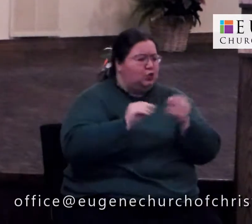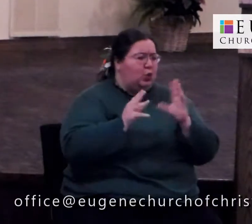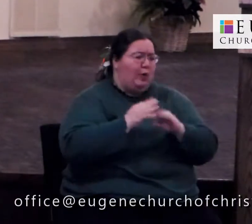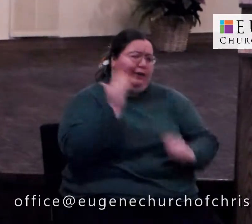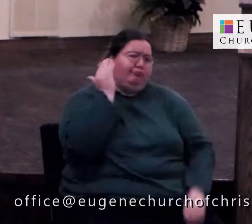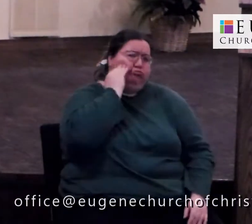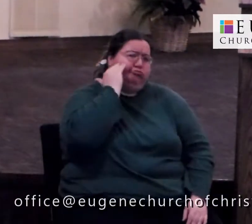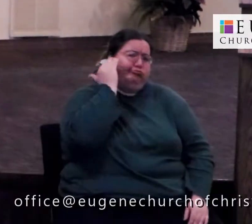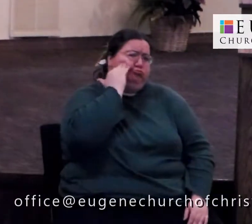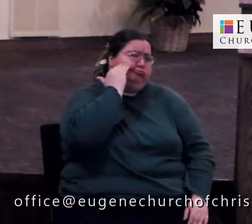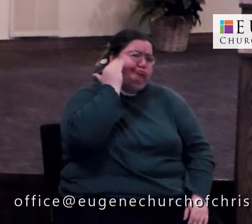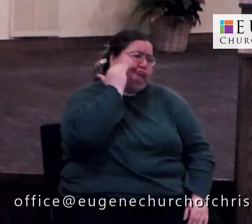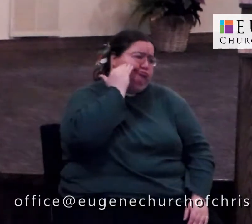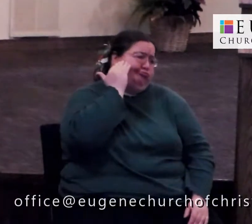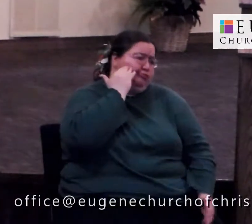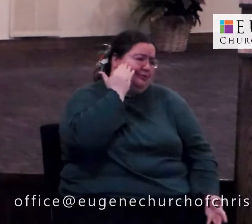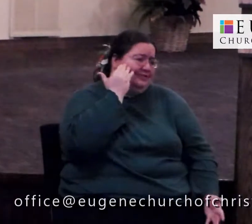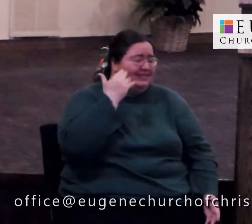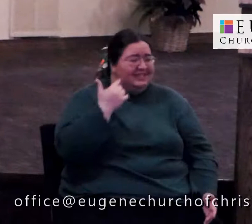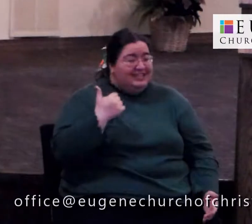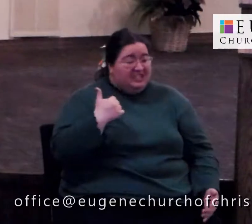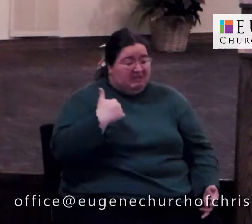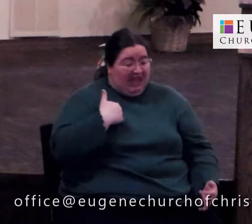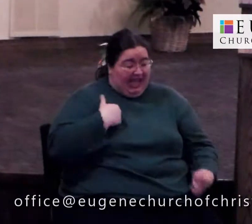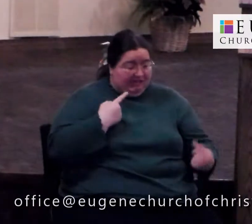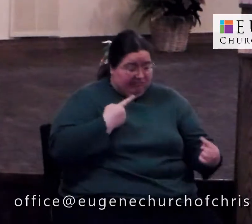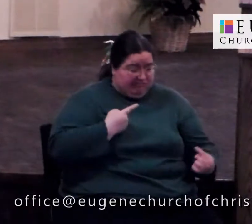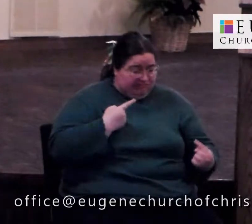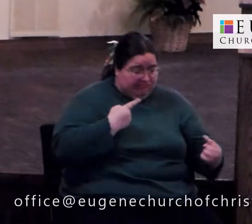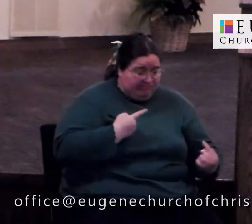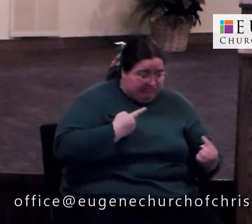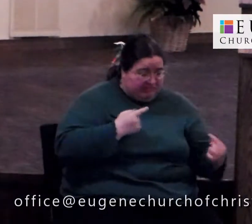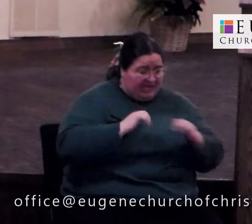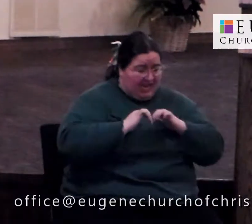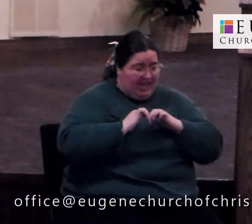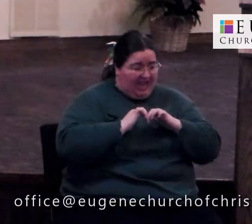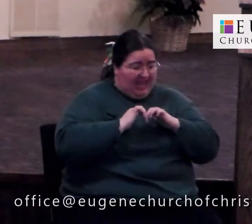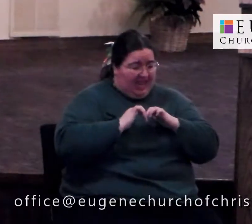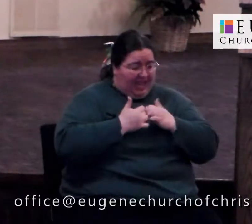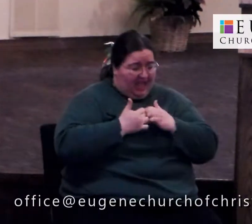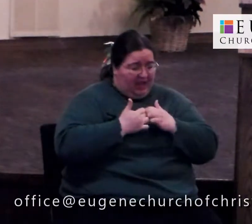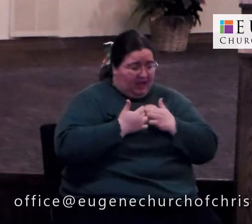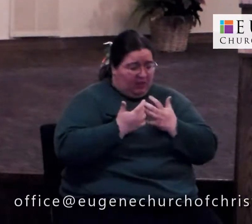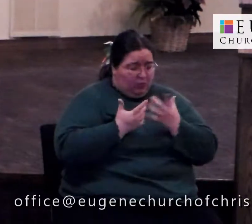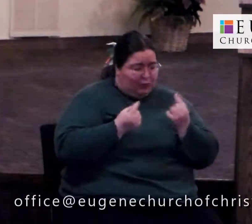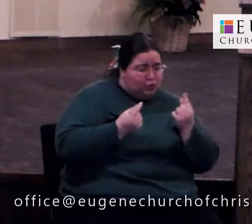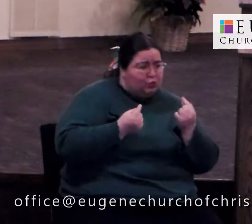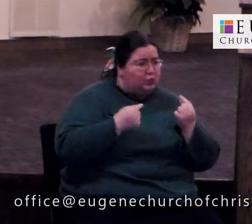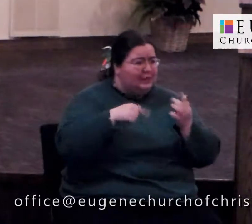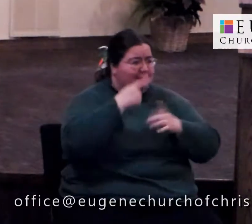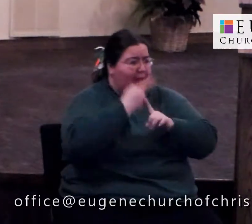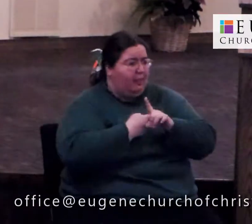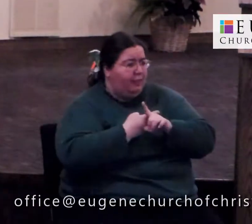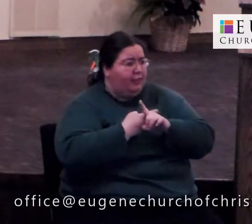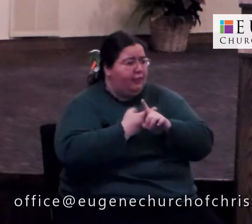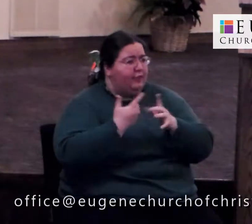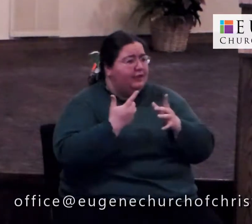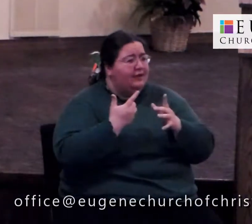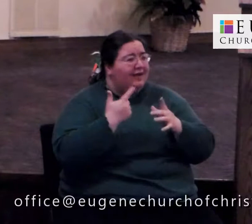we decided that we were going to be moving because I know that people come during the month of December expecting to hear a little bit about the